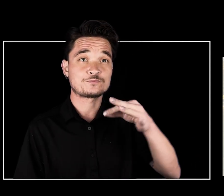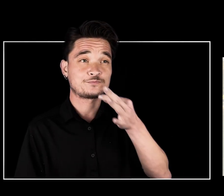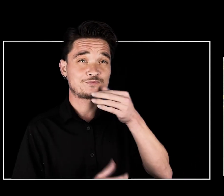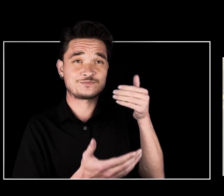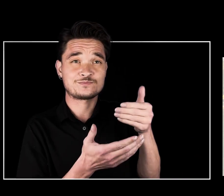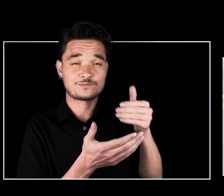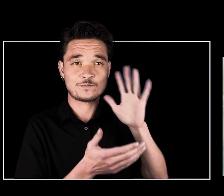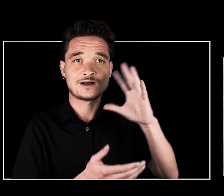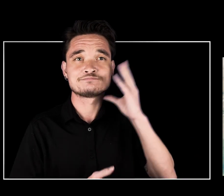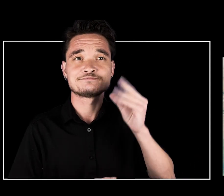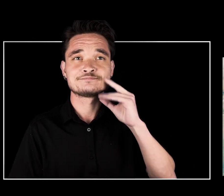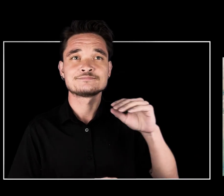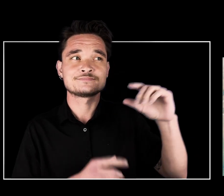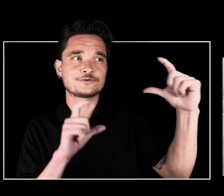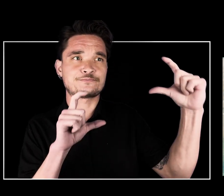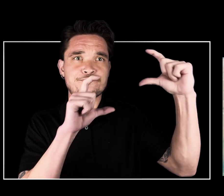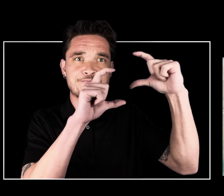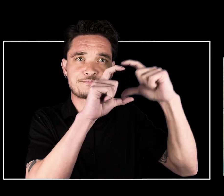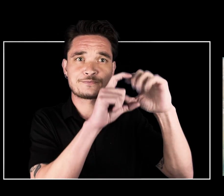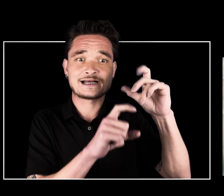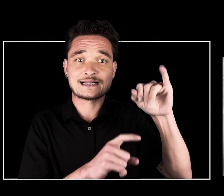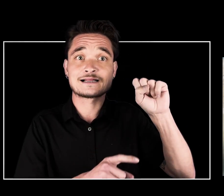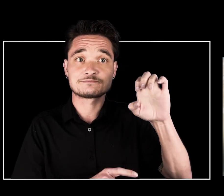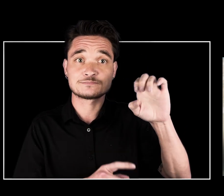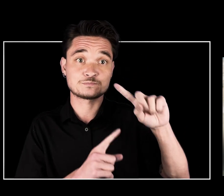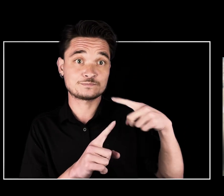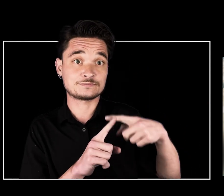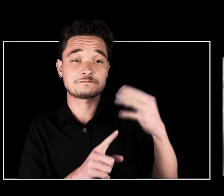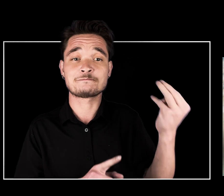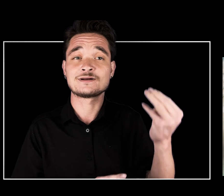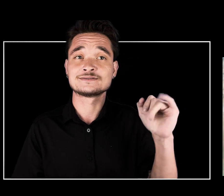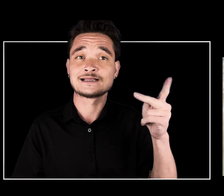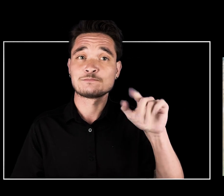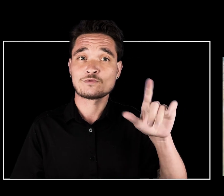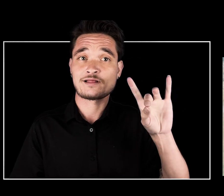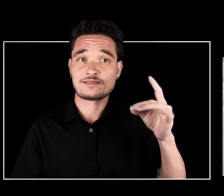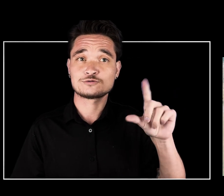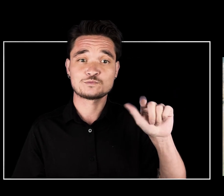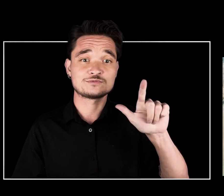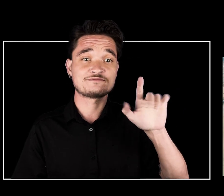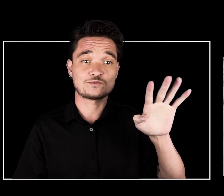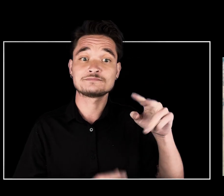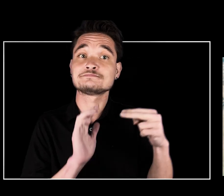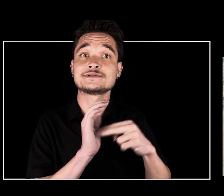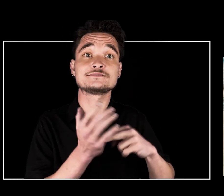Did you know that there is going to be a total eclipse on Monday, April 8th, 2024?